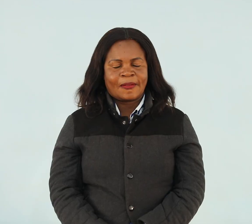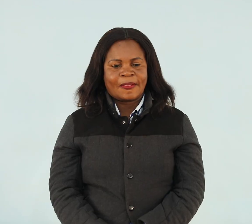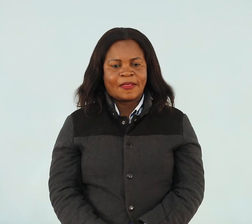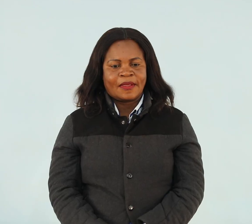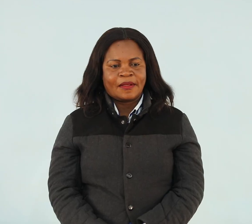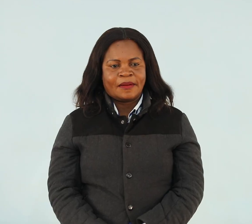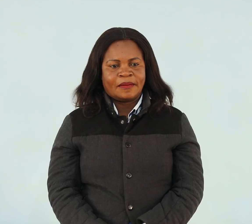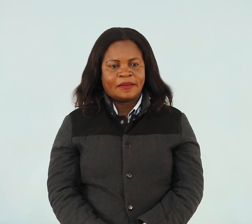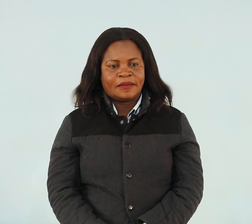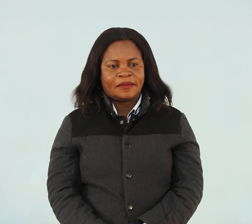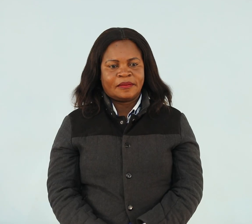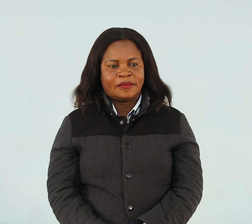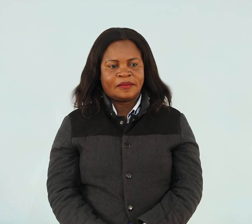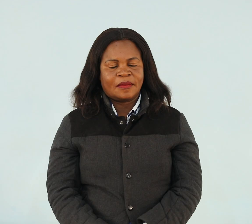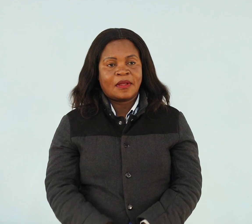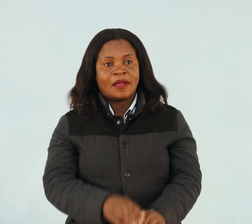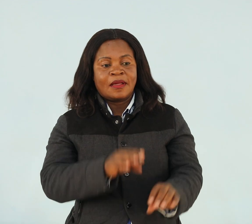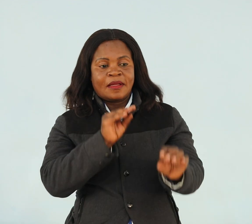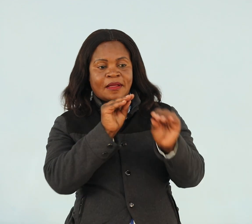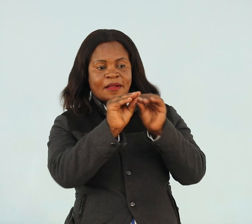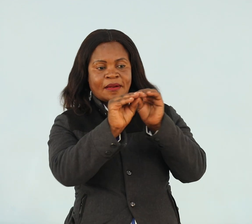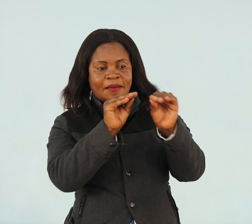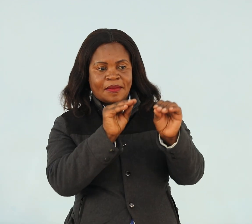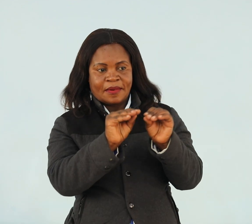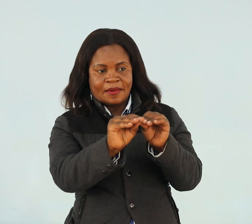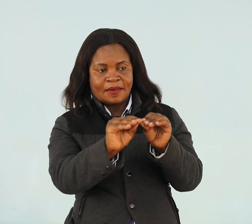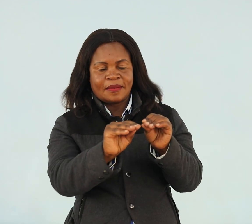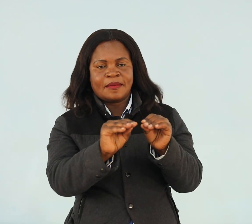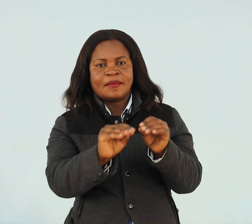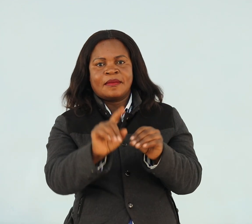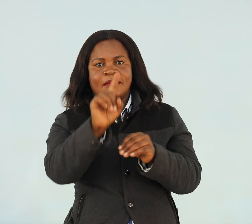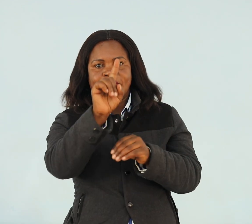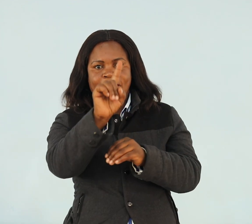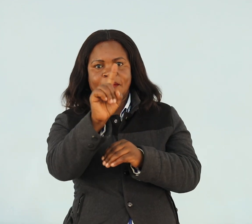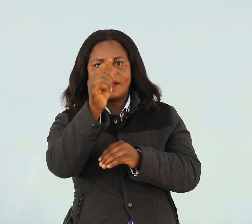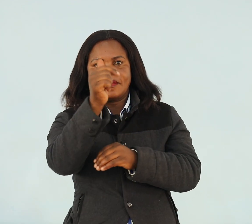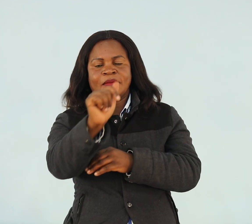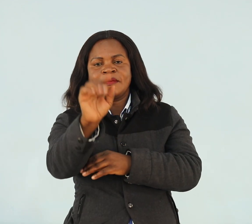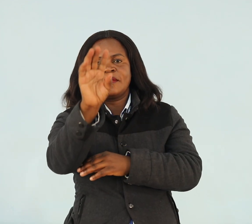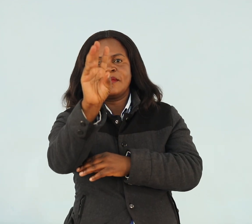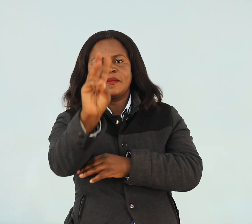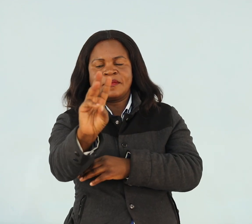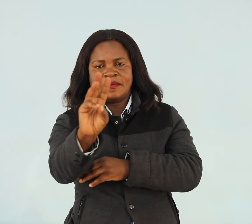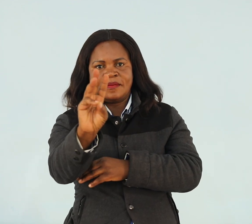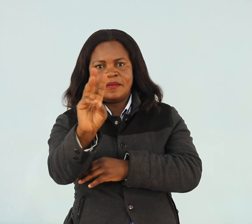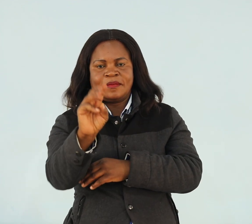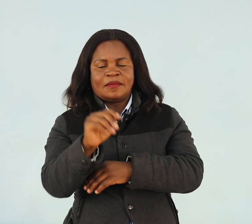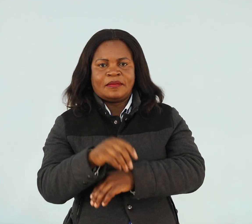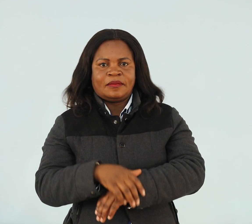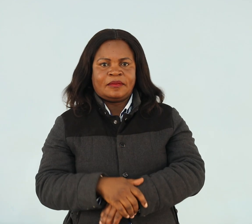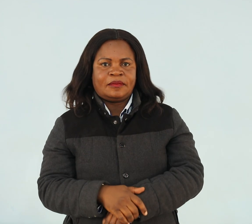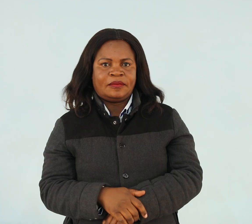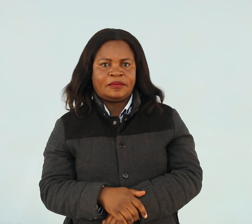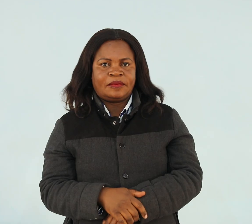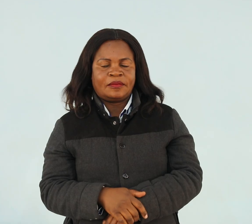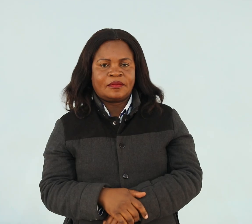Amendment of Article 116. The provision